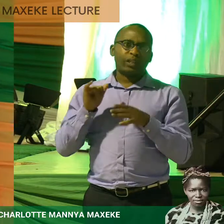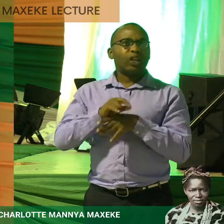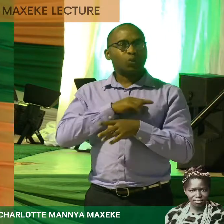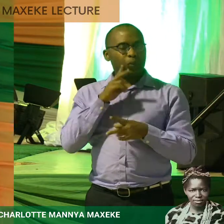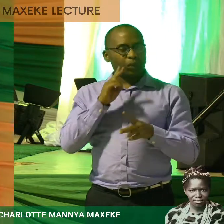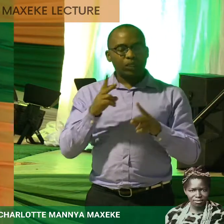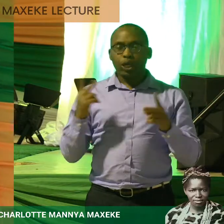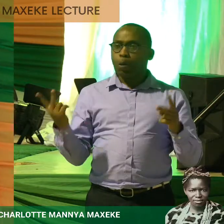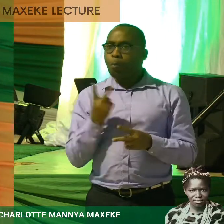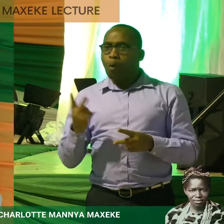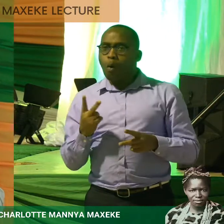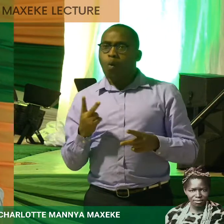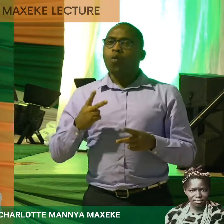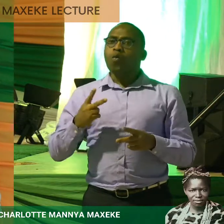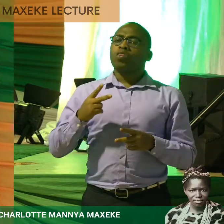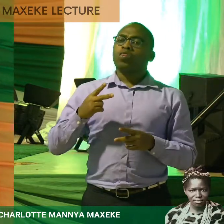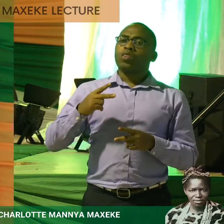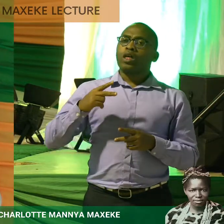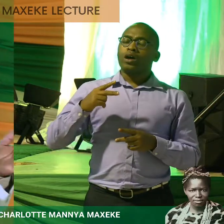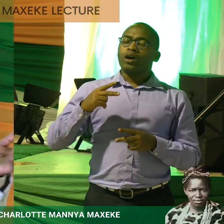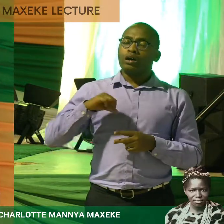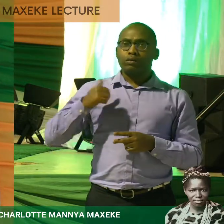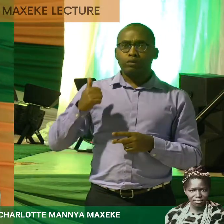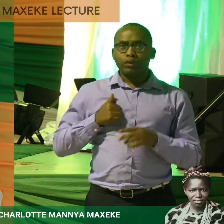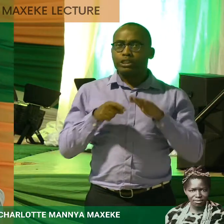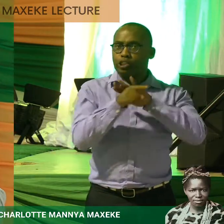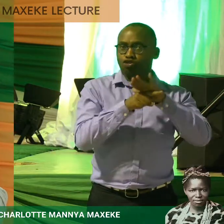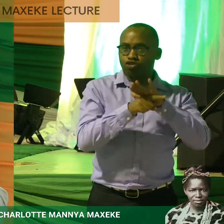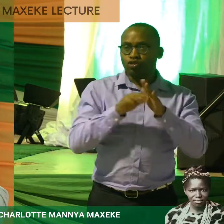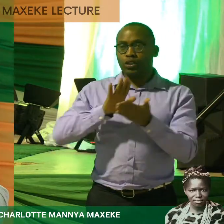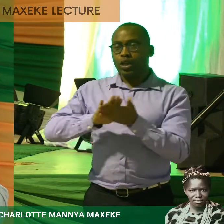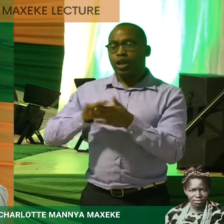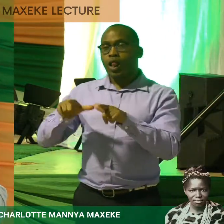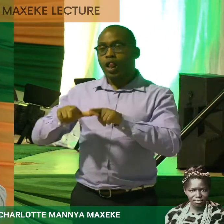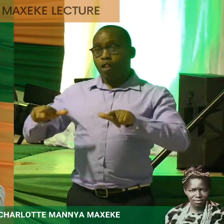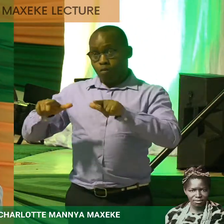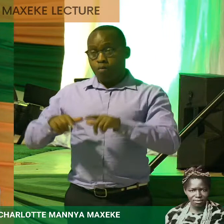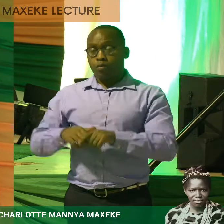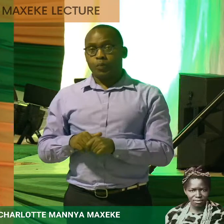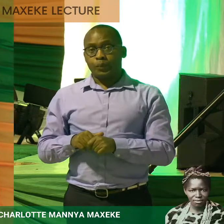apha sisonke kukhona no executive mayor bebhaliwe yethu sonke lento